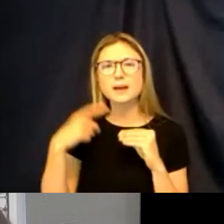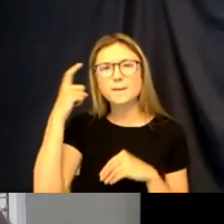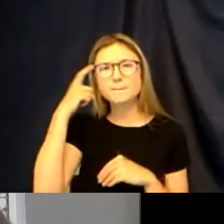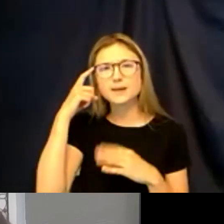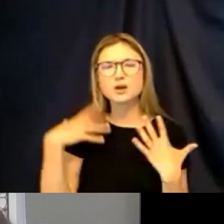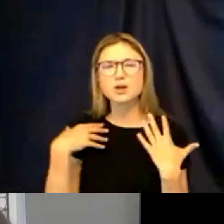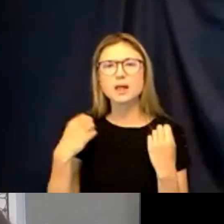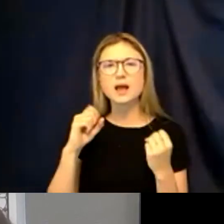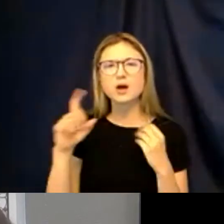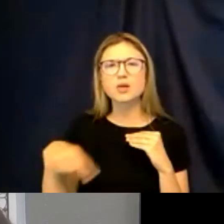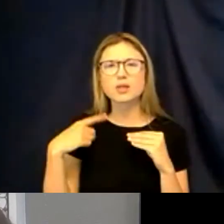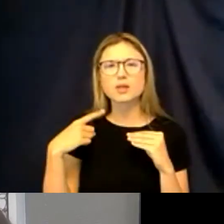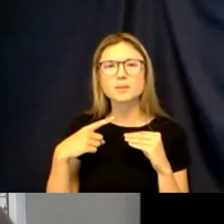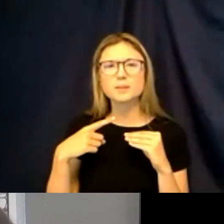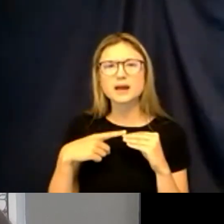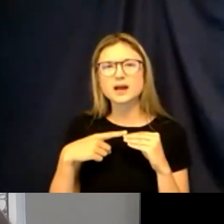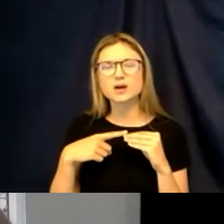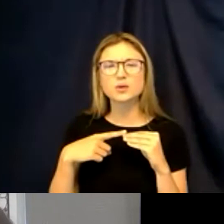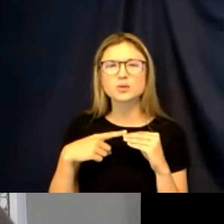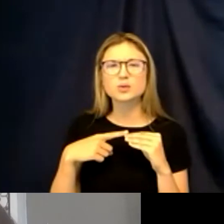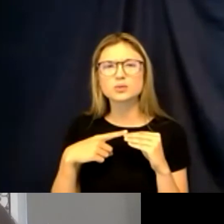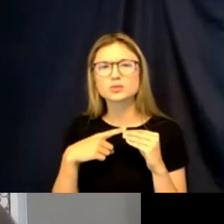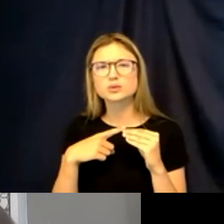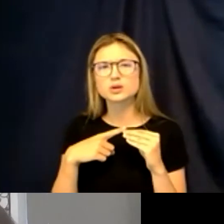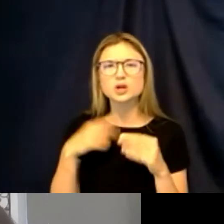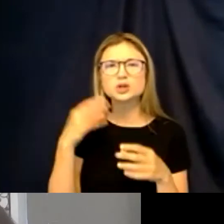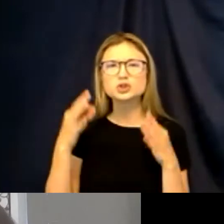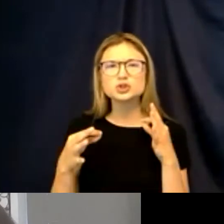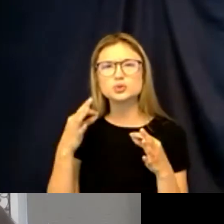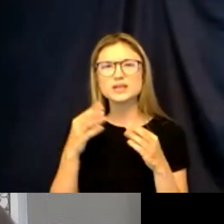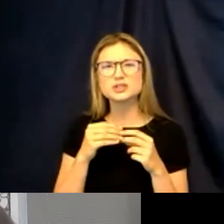with basically judicial